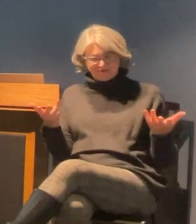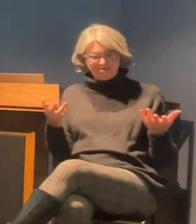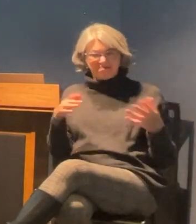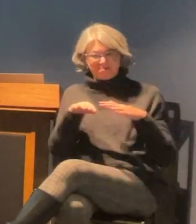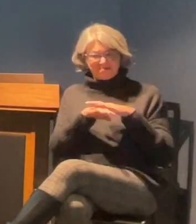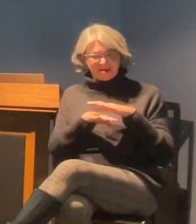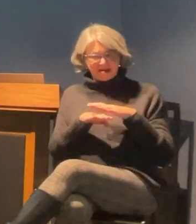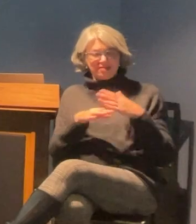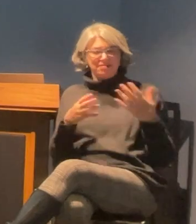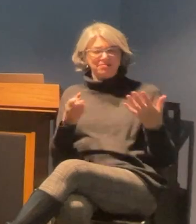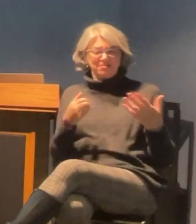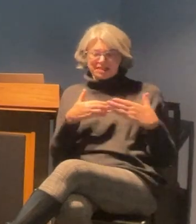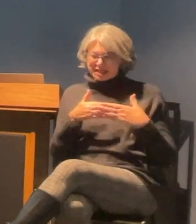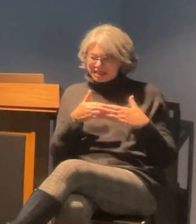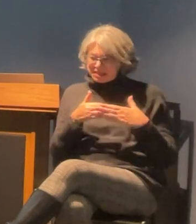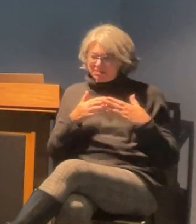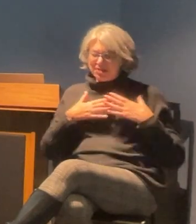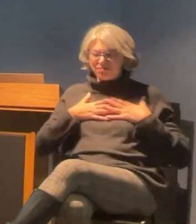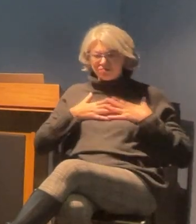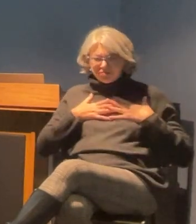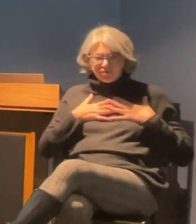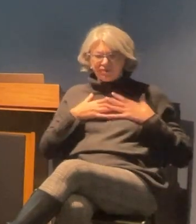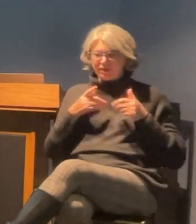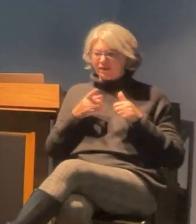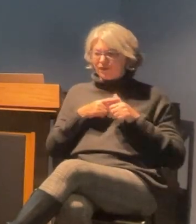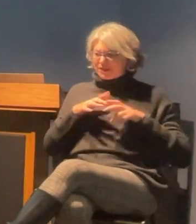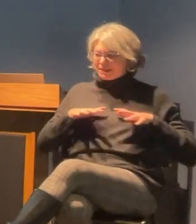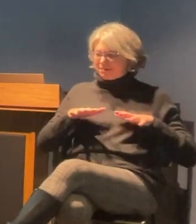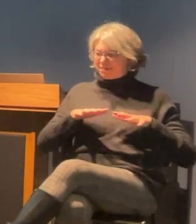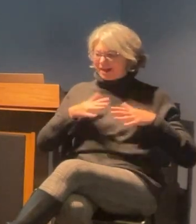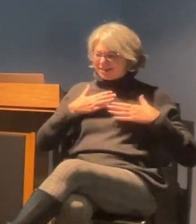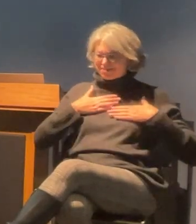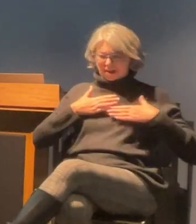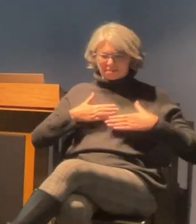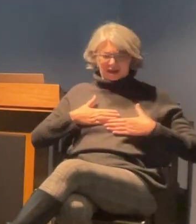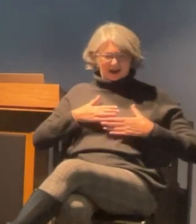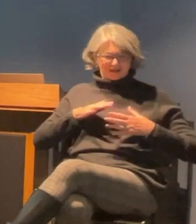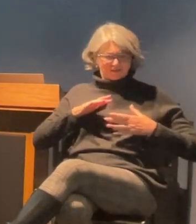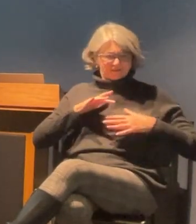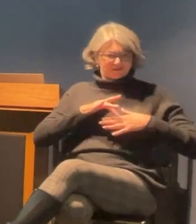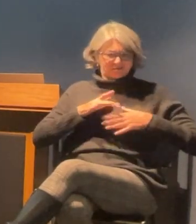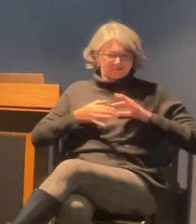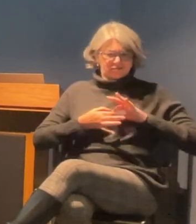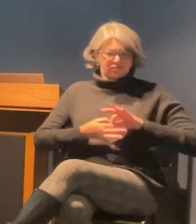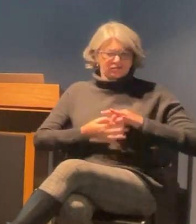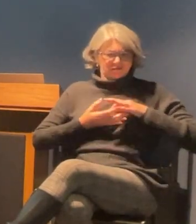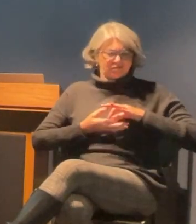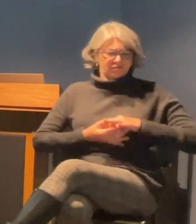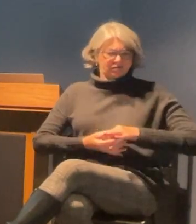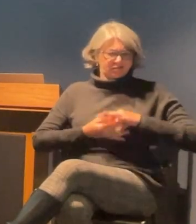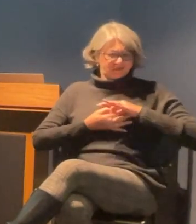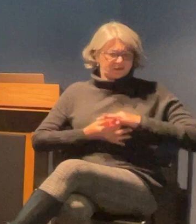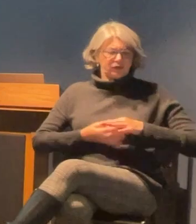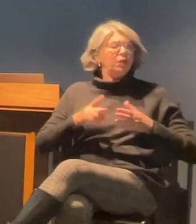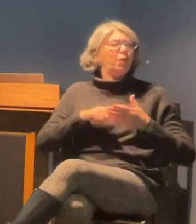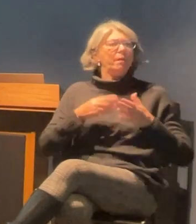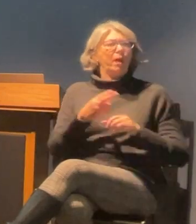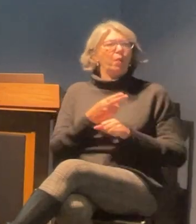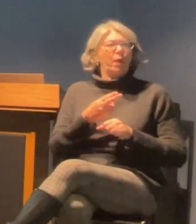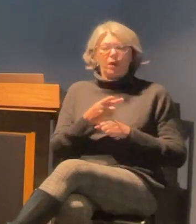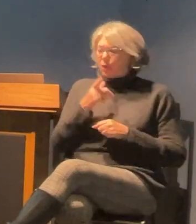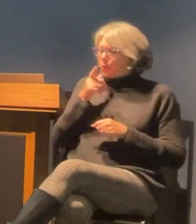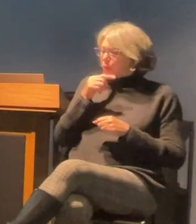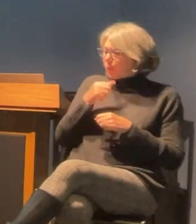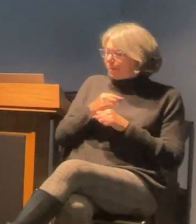is something that is so intimate. This is the first space that my body is engaged with and living. So what am I wearing? Who made